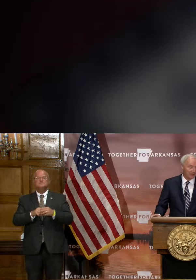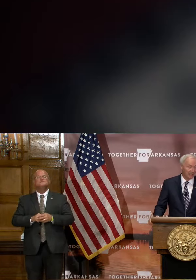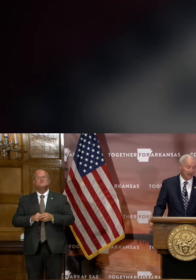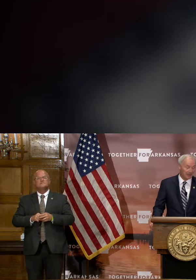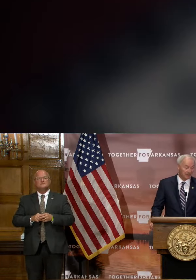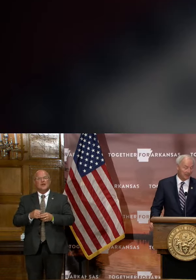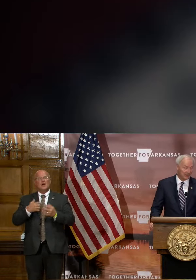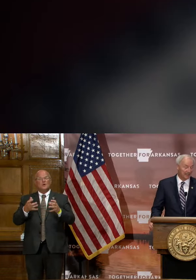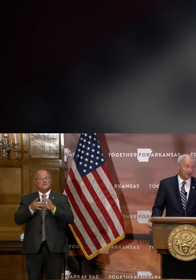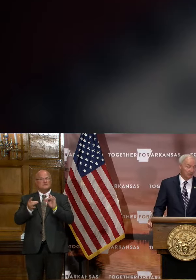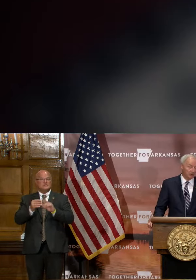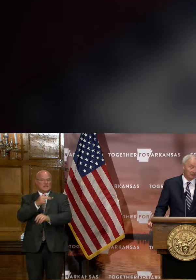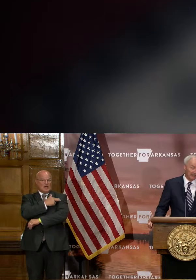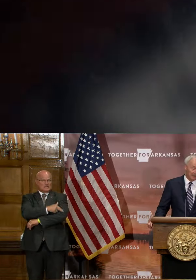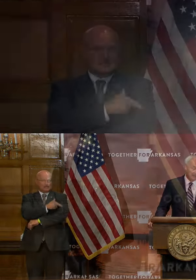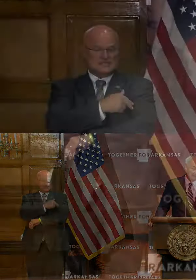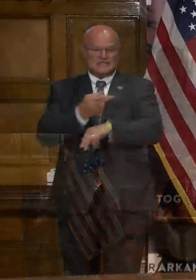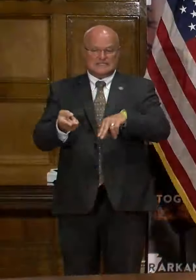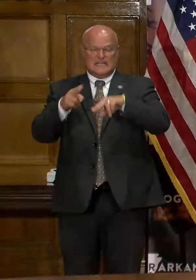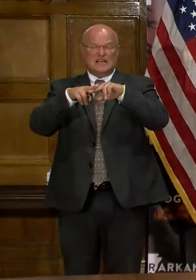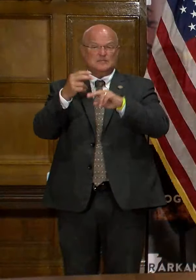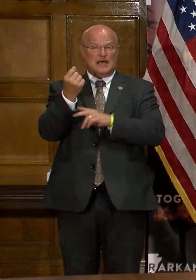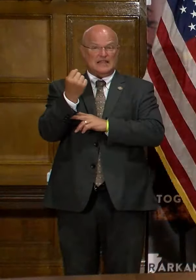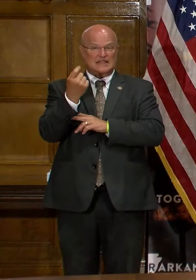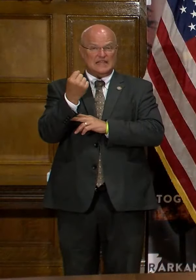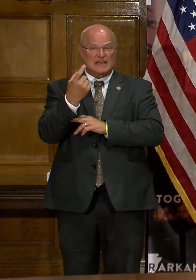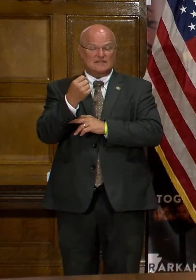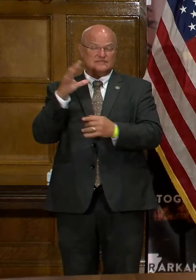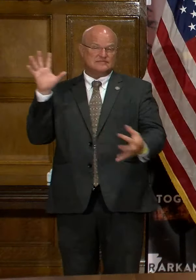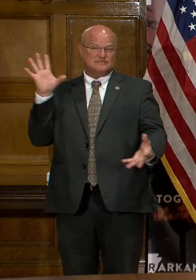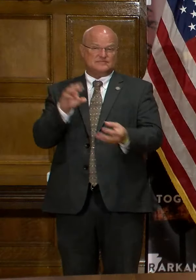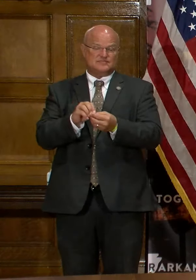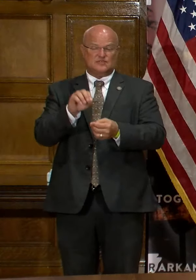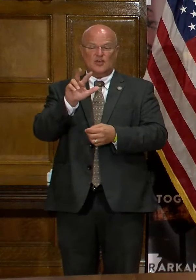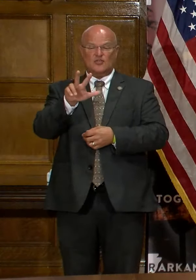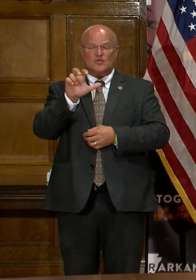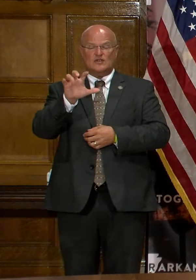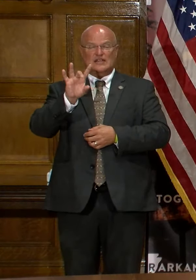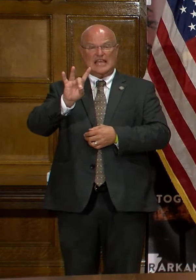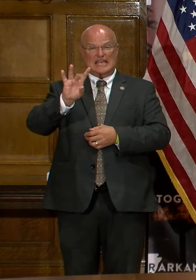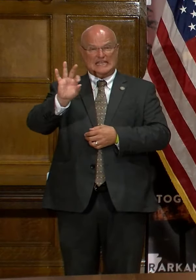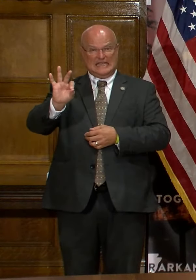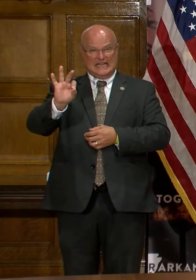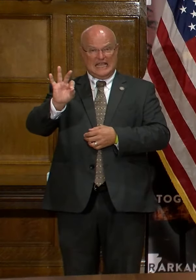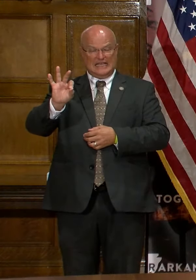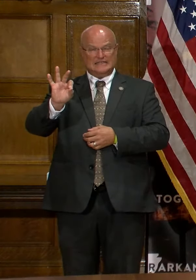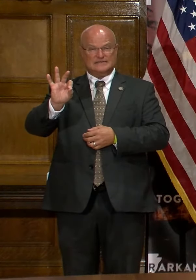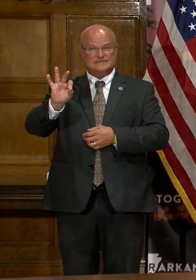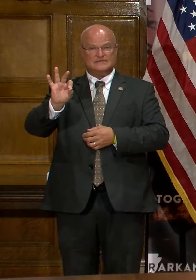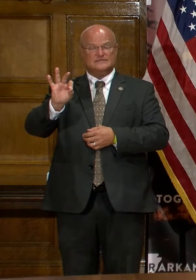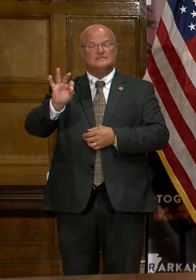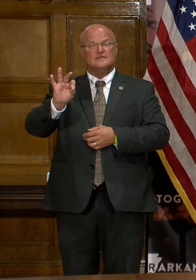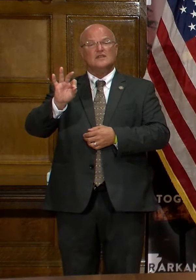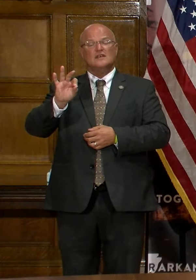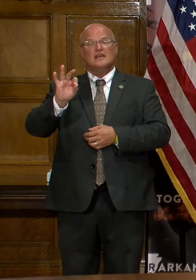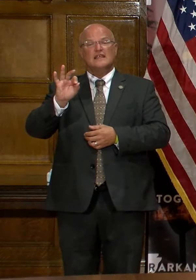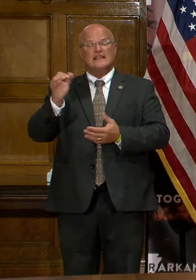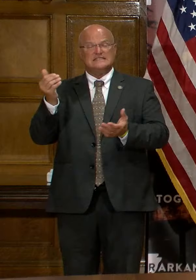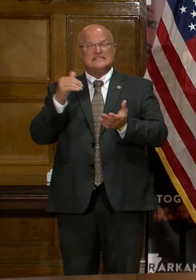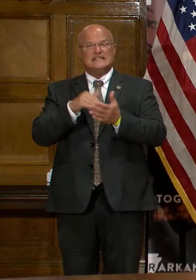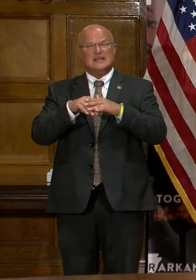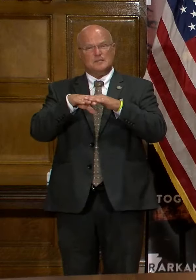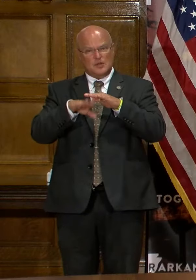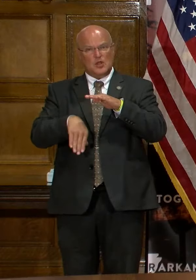to mention our hospitalizations were up by 11. That brings us to 389 hospitalizations, which is